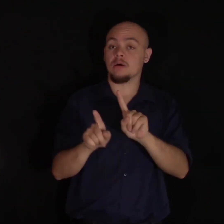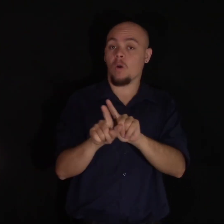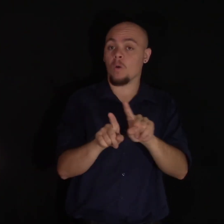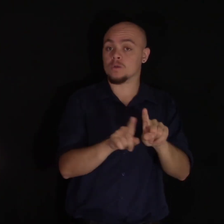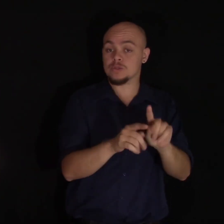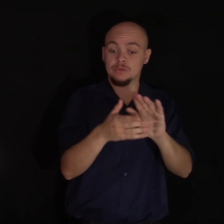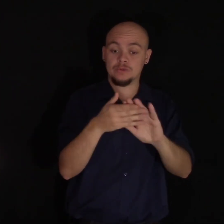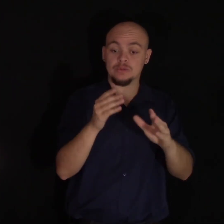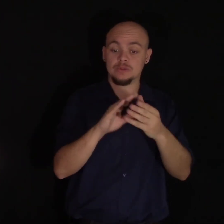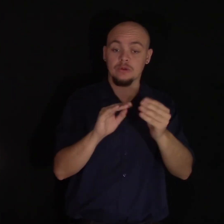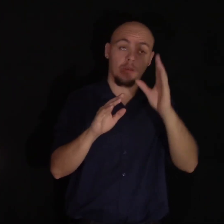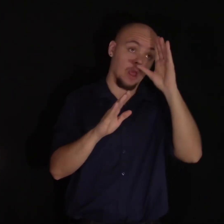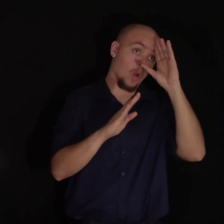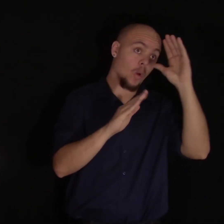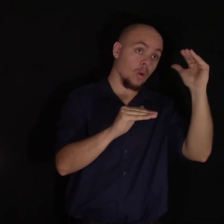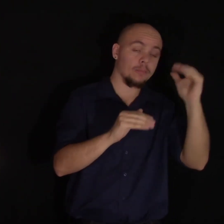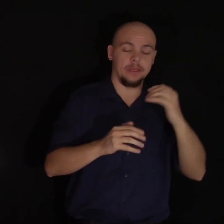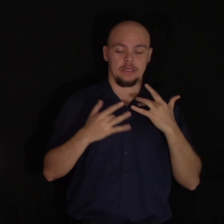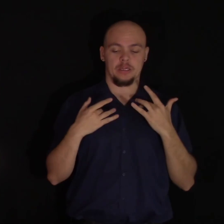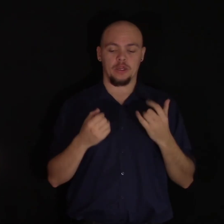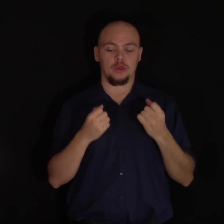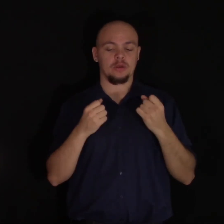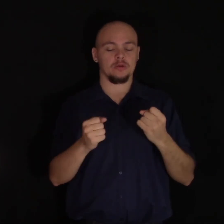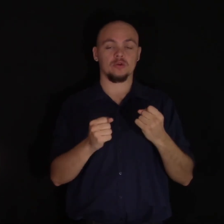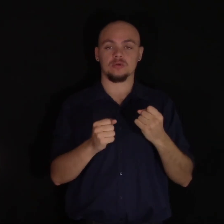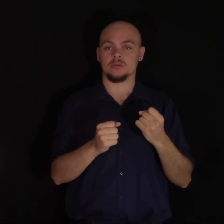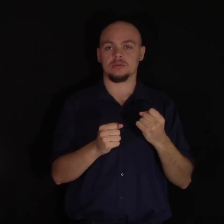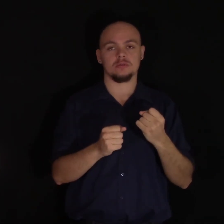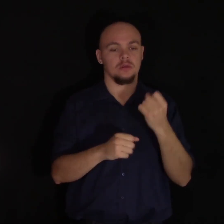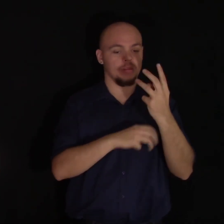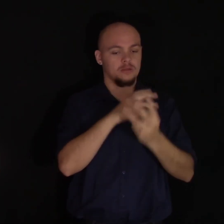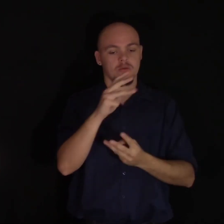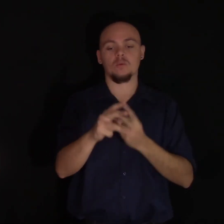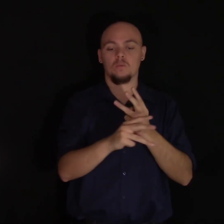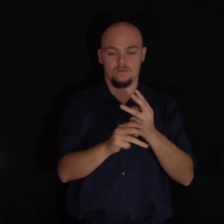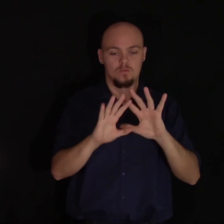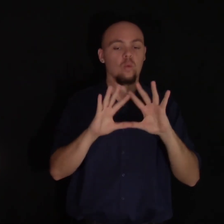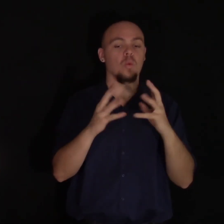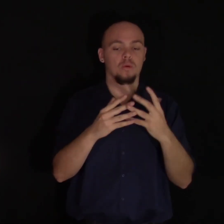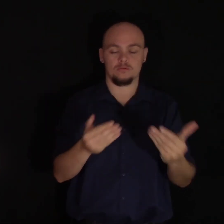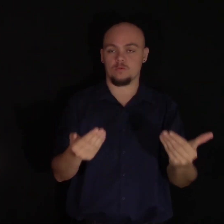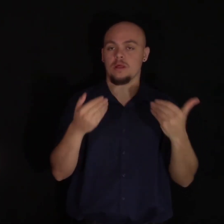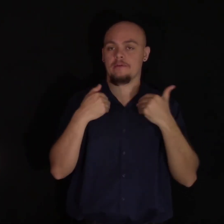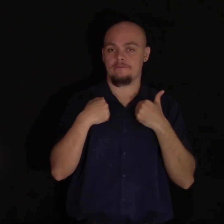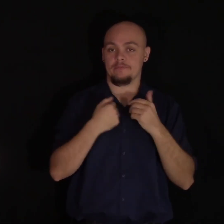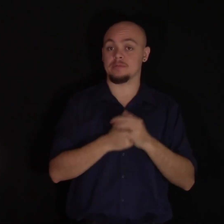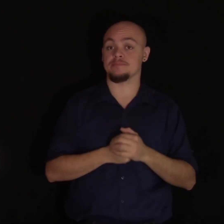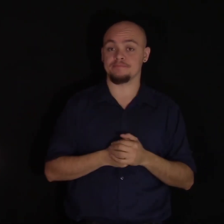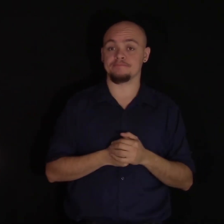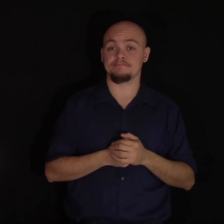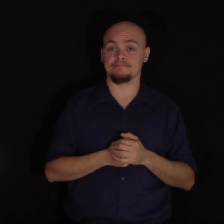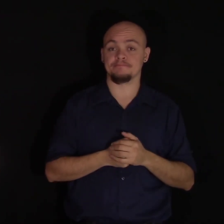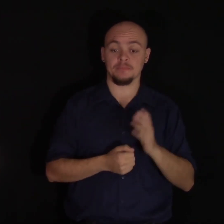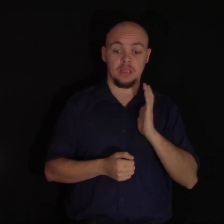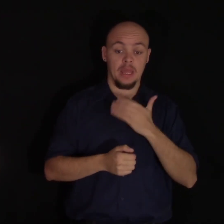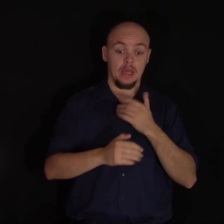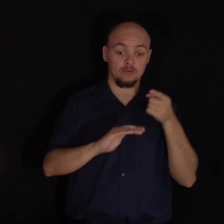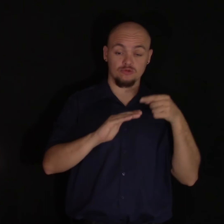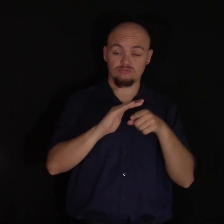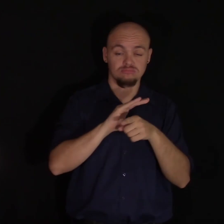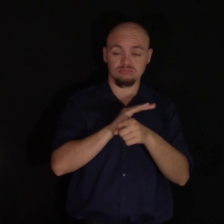of hope and courage in every corner of the world. What we ultimately took away from our journey